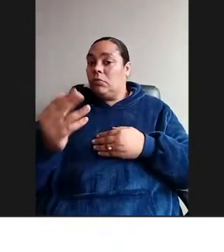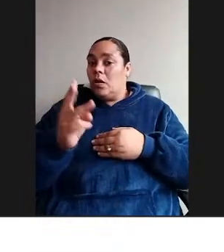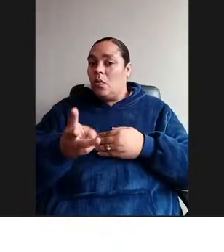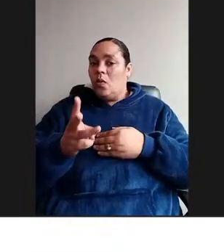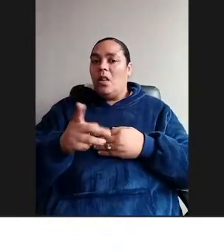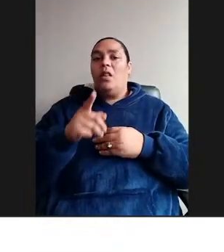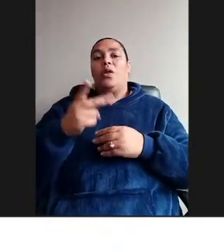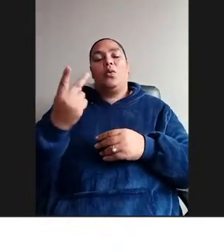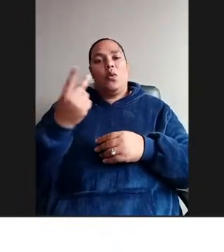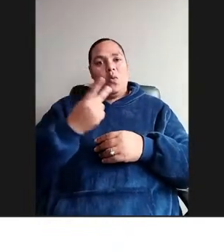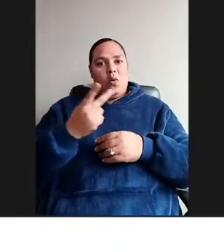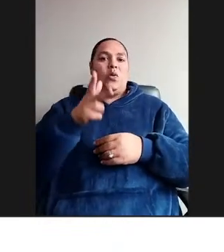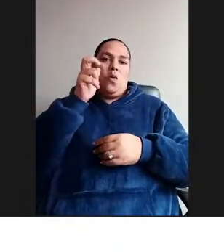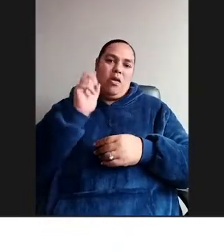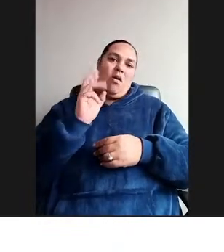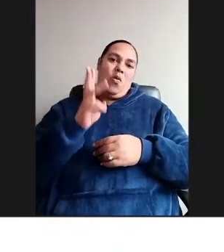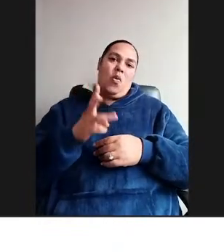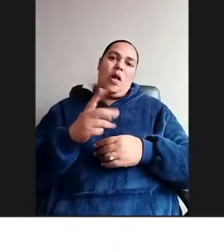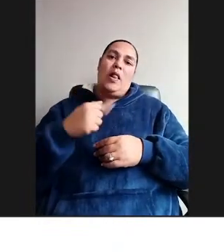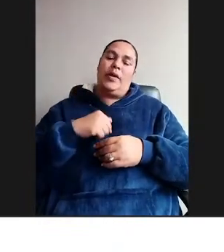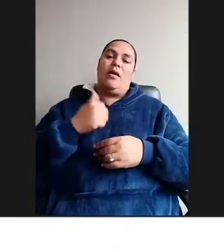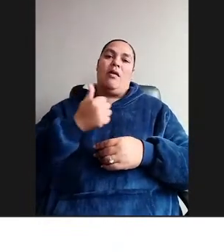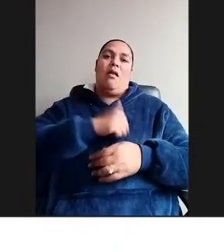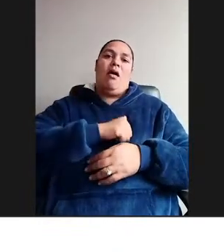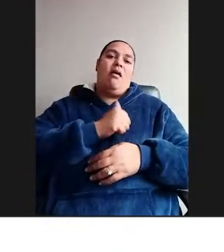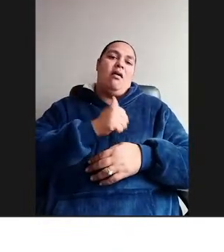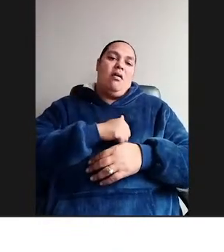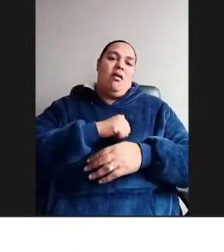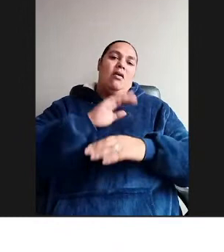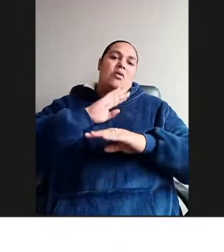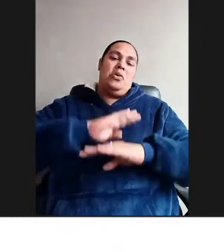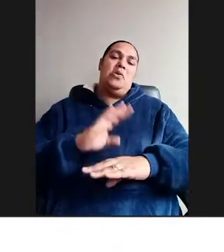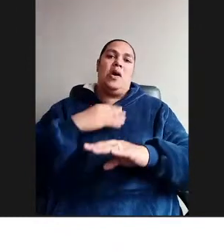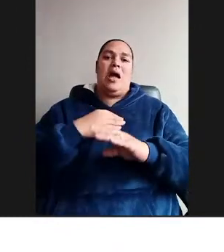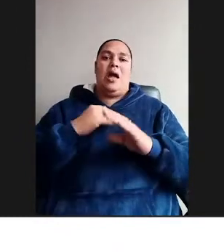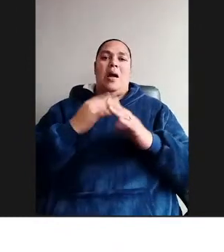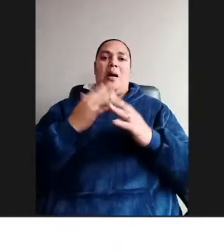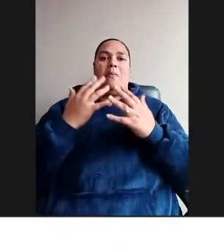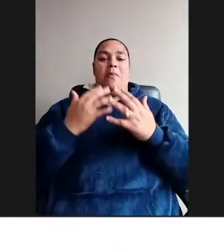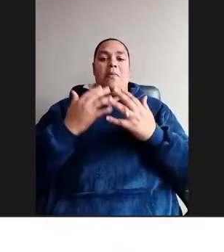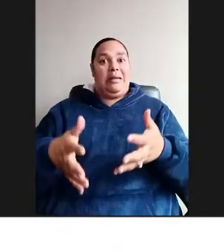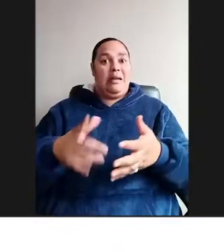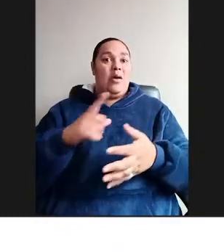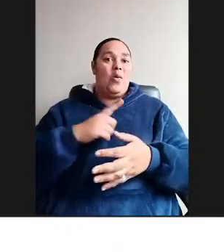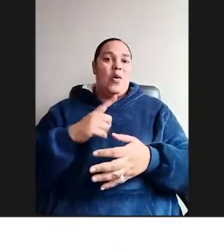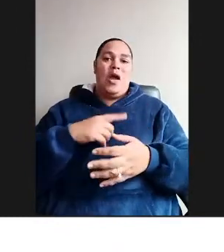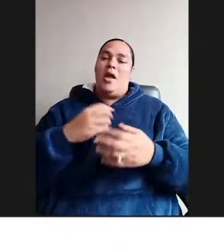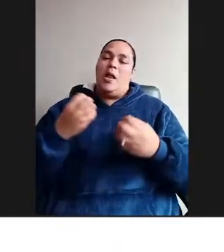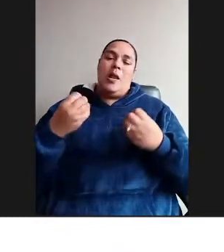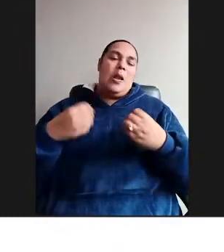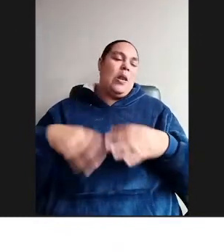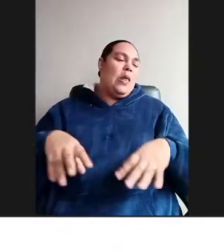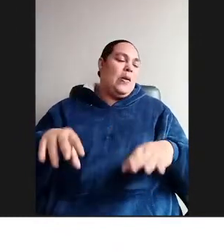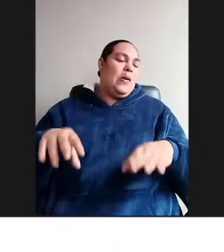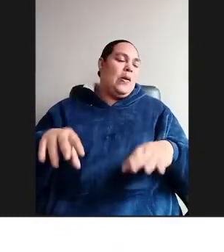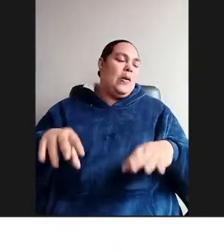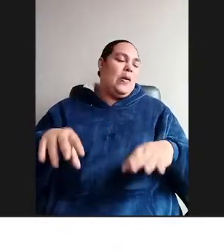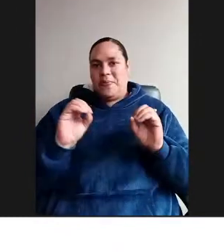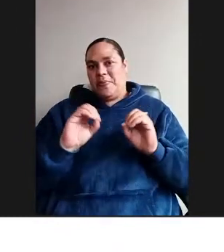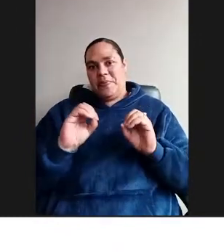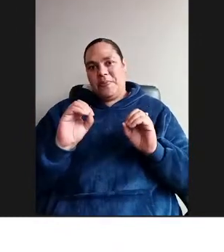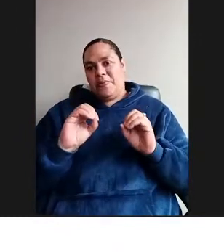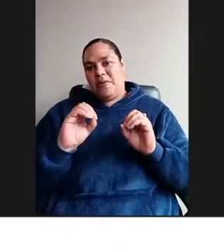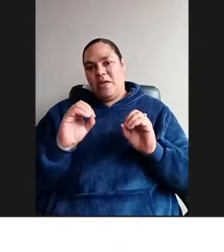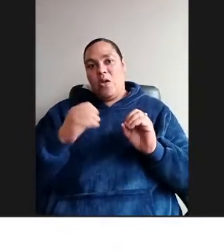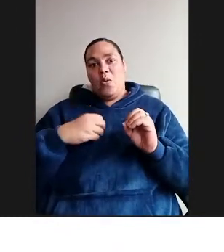hear that we have been very fortunate as an institution that we'd not lost any